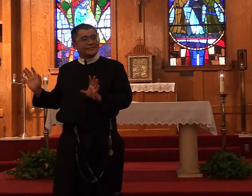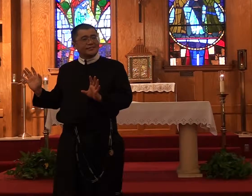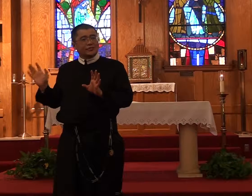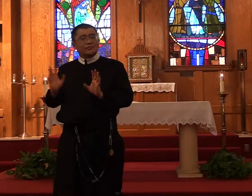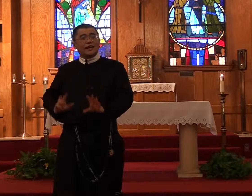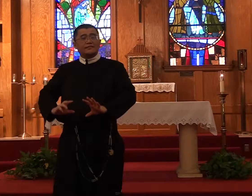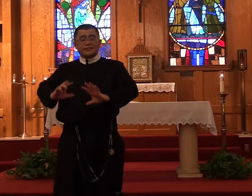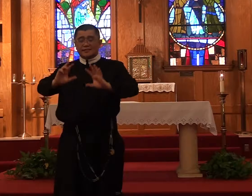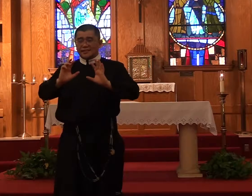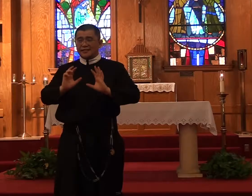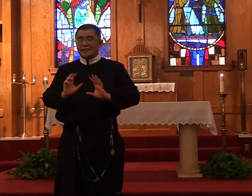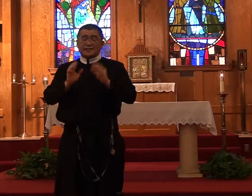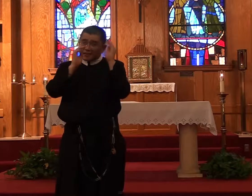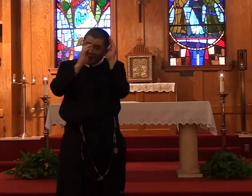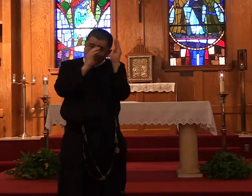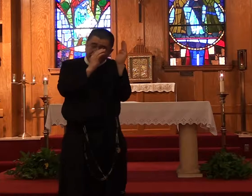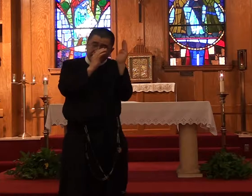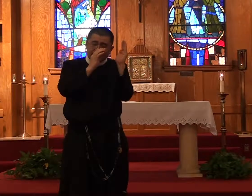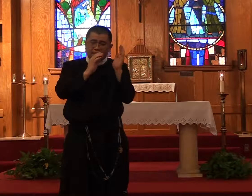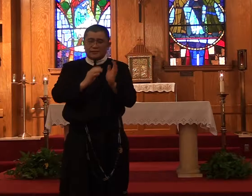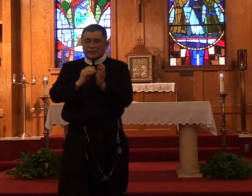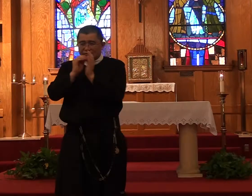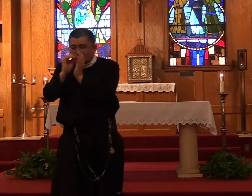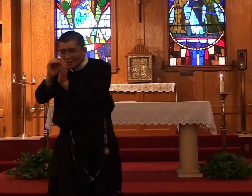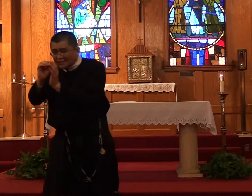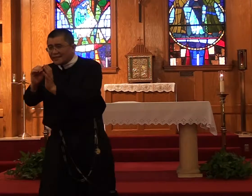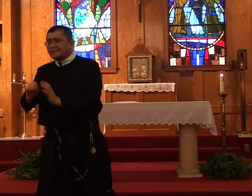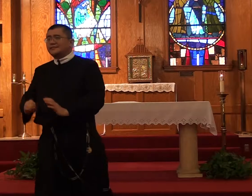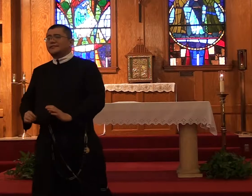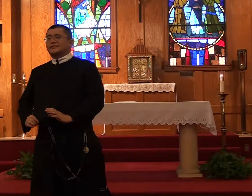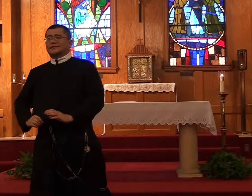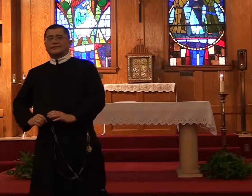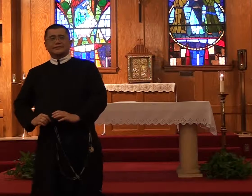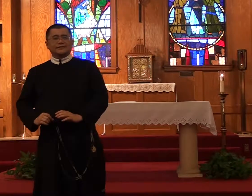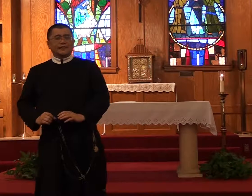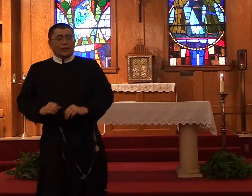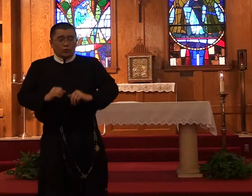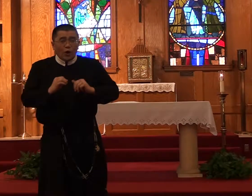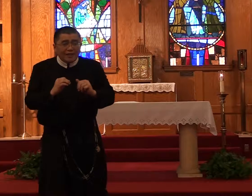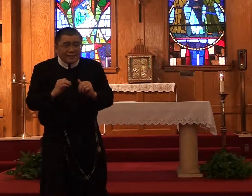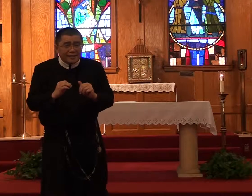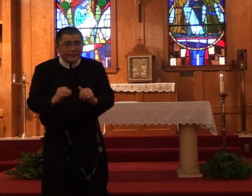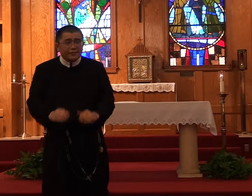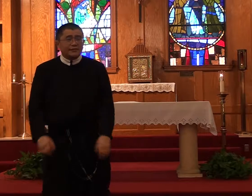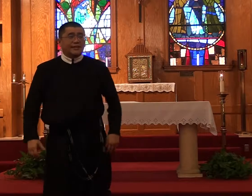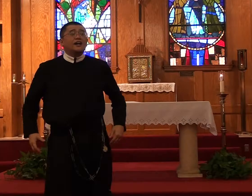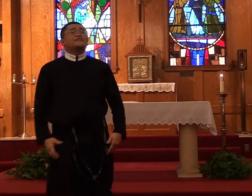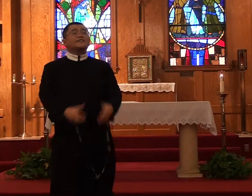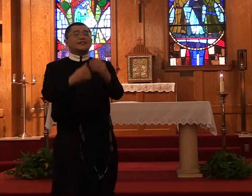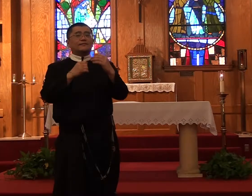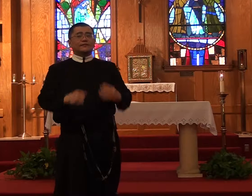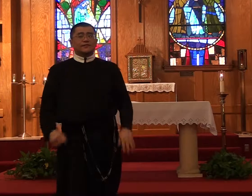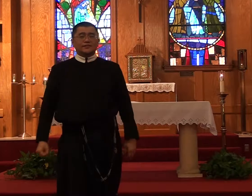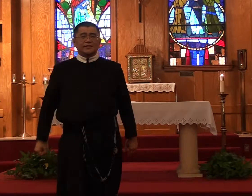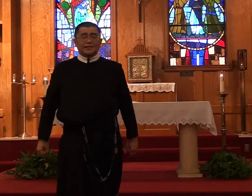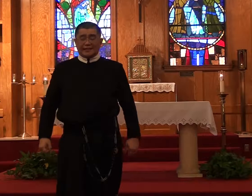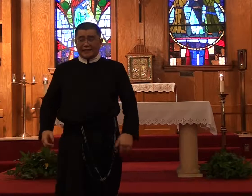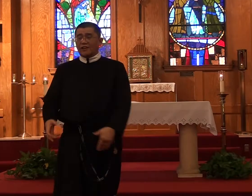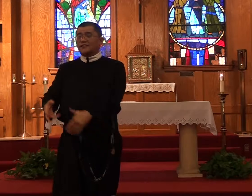Do everything. Think in the name of the Lord. Speak in the name of the Lord. Okay? Walk in the name of the Lord. Love in the name of the Lord. Give in the